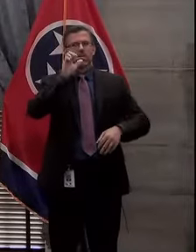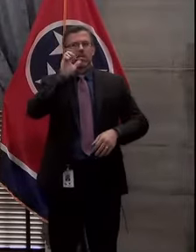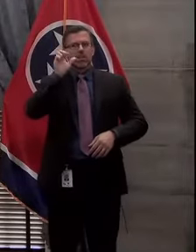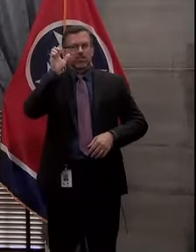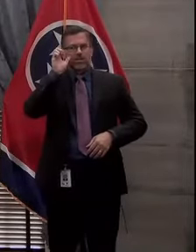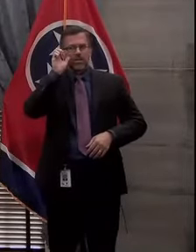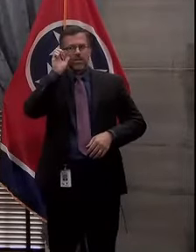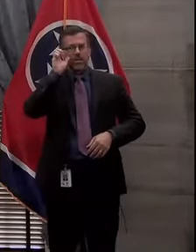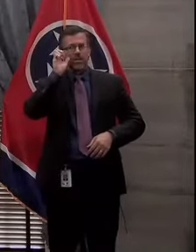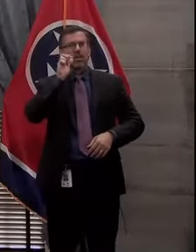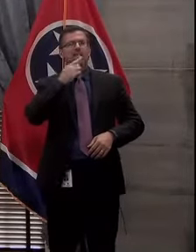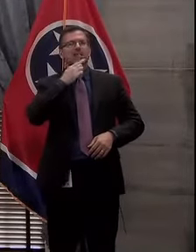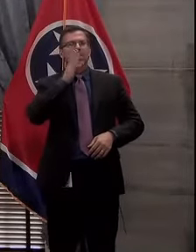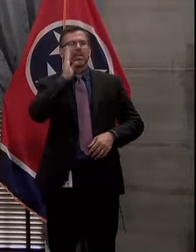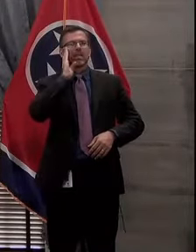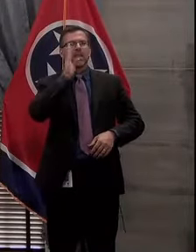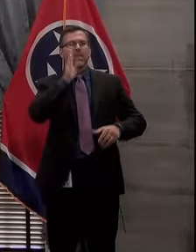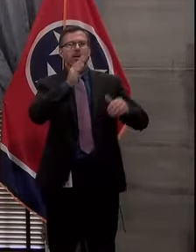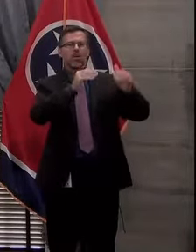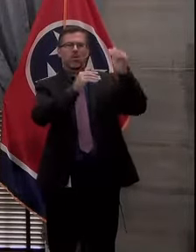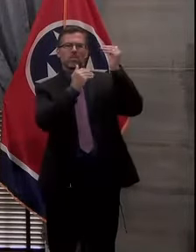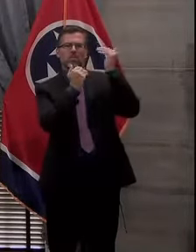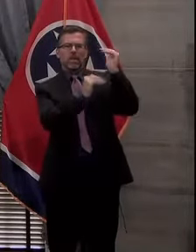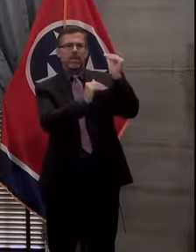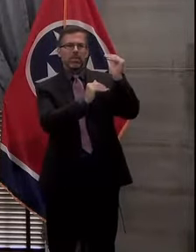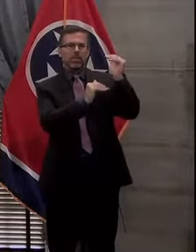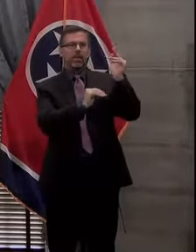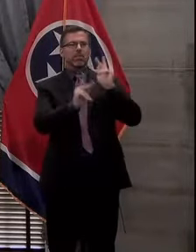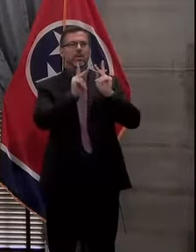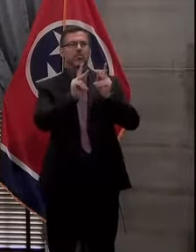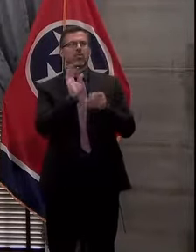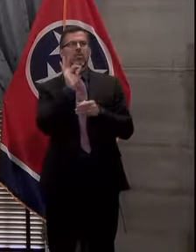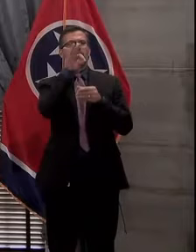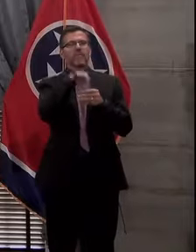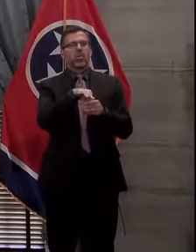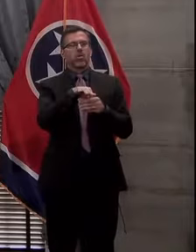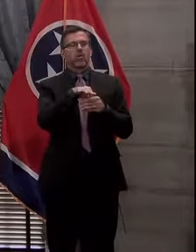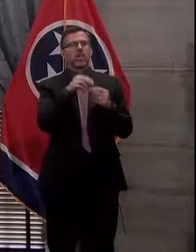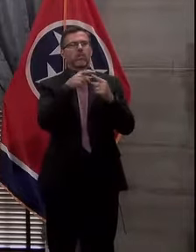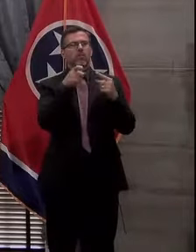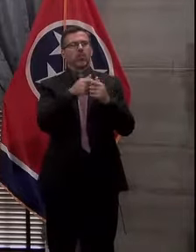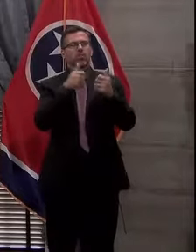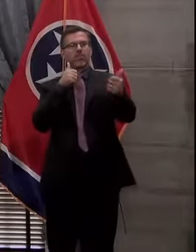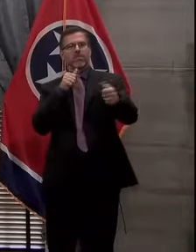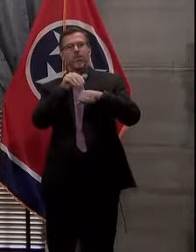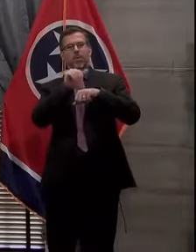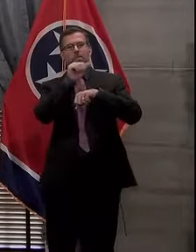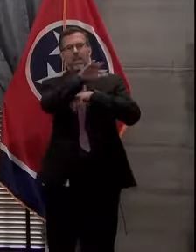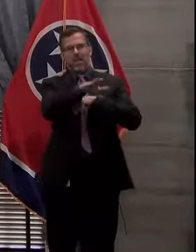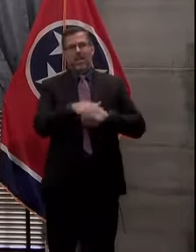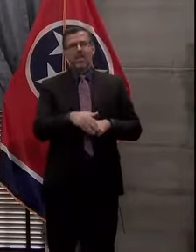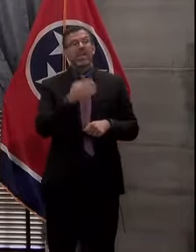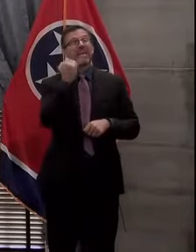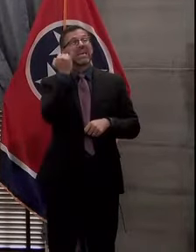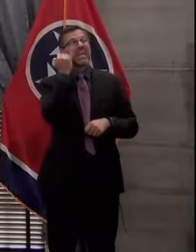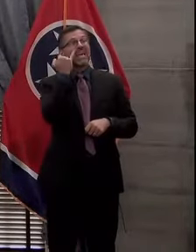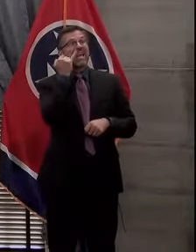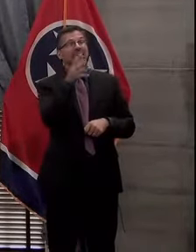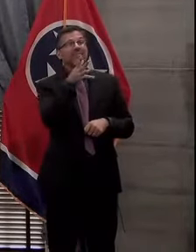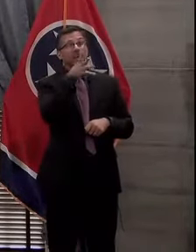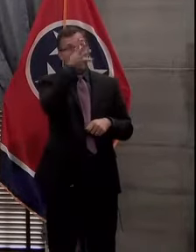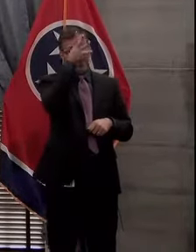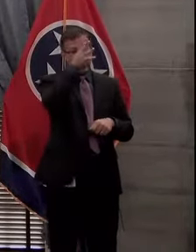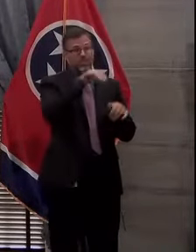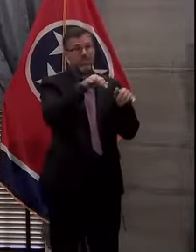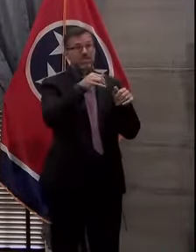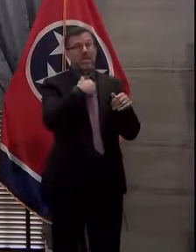restrict absentee voting in the era of coronavirus? And if we are allowing approximately 20% of parents to keep their kids home